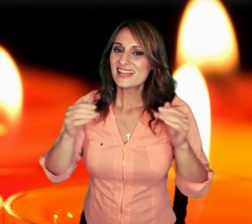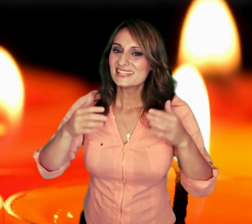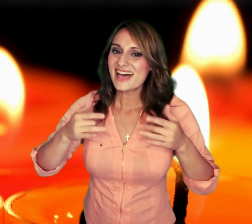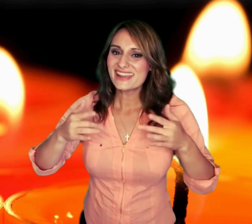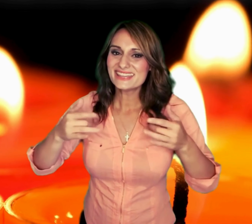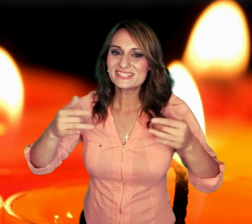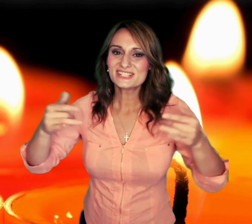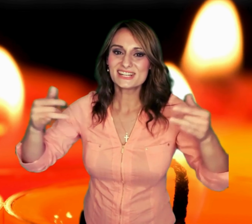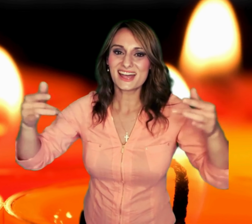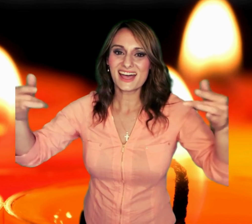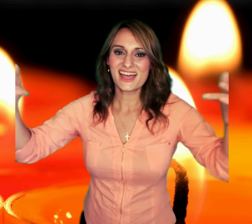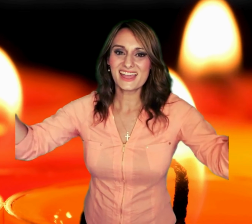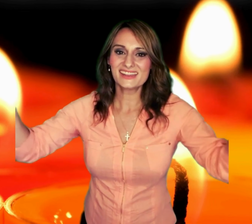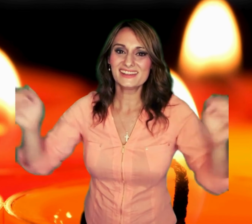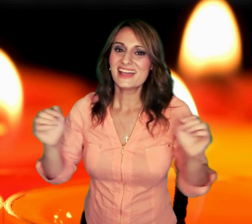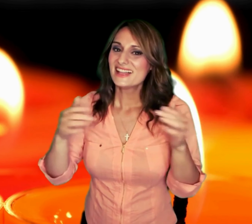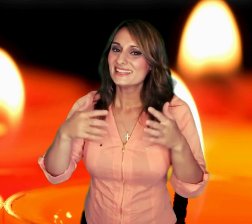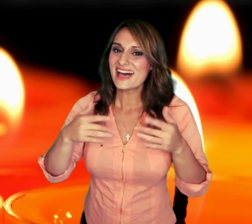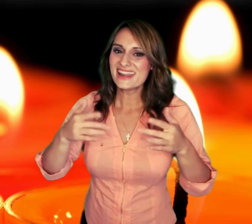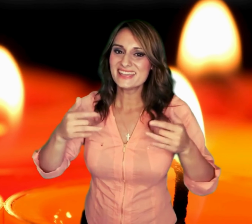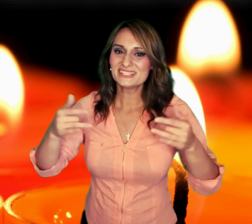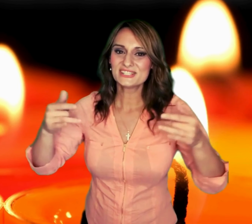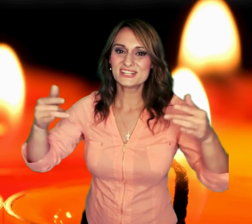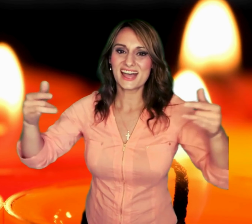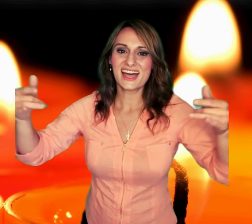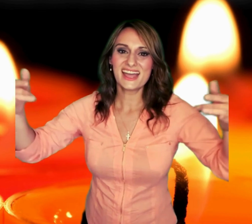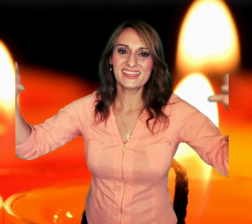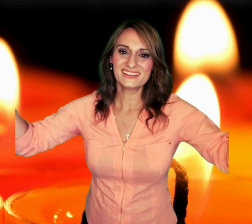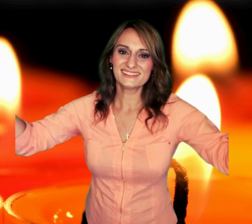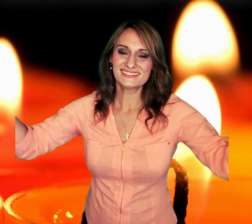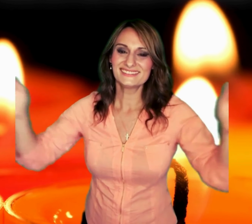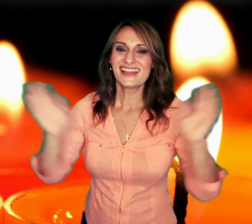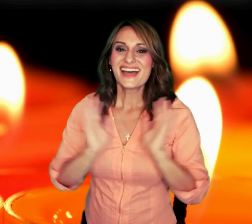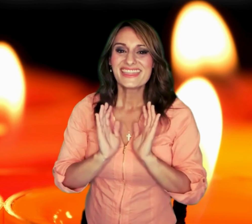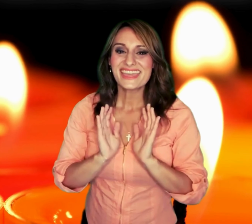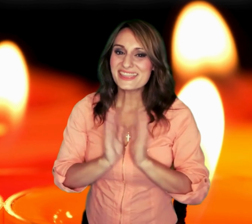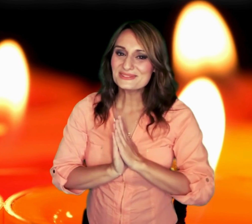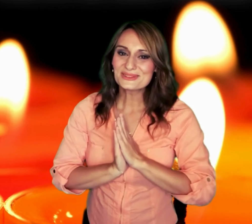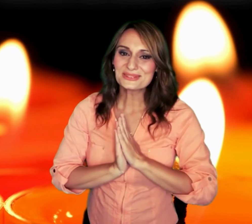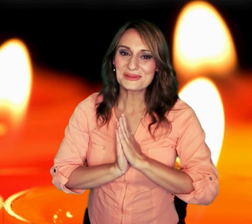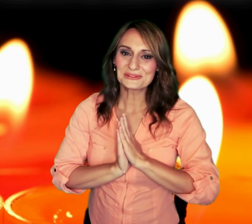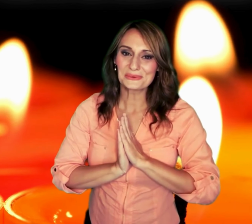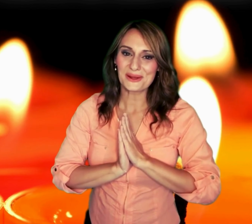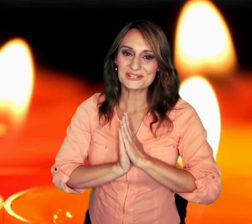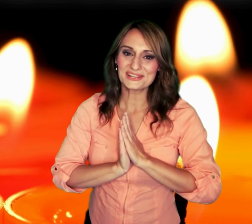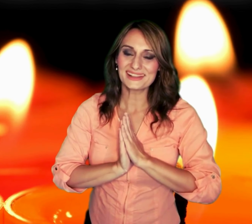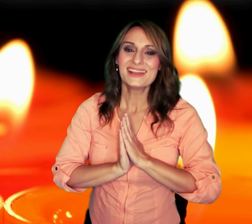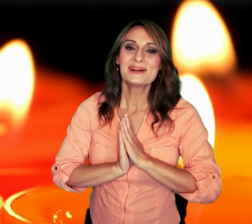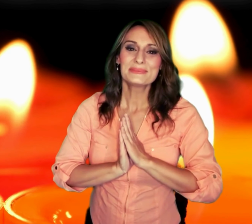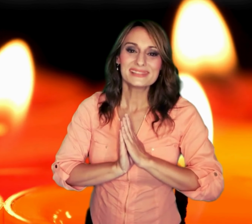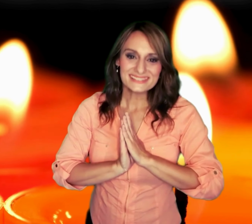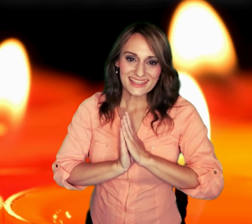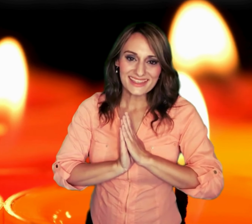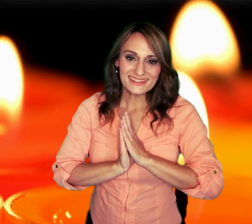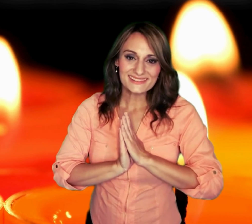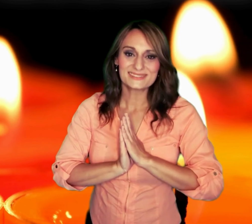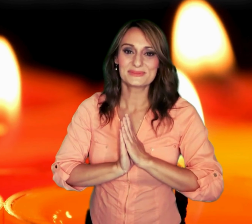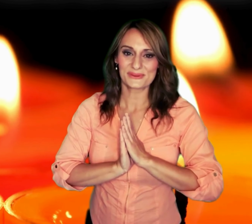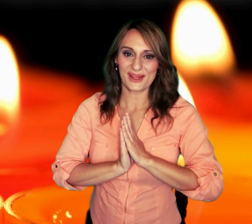shine, let it shine, let it shine. Thank you so much for watching.